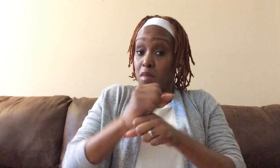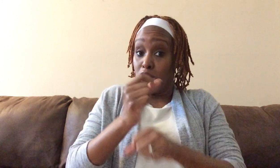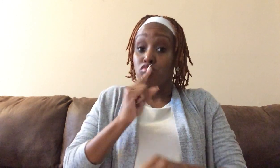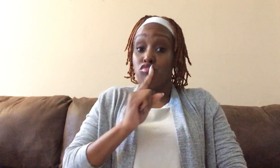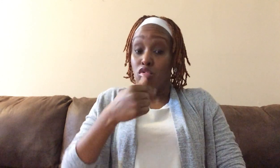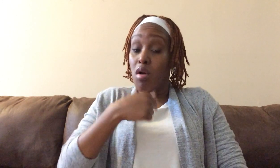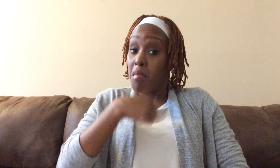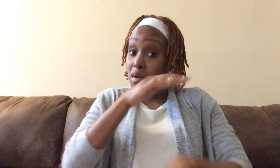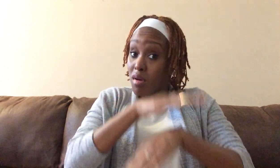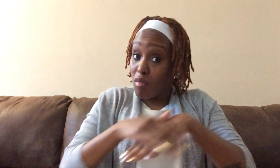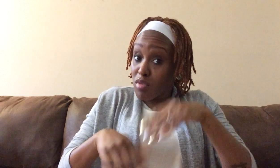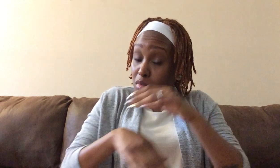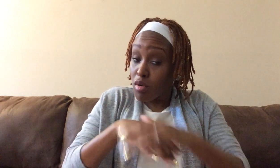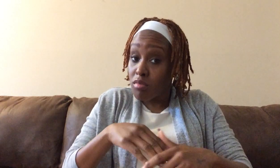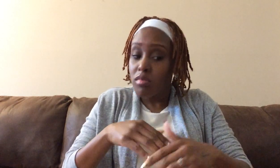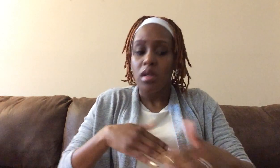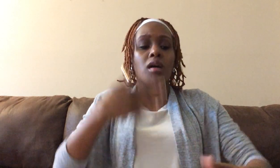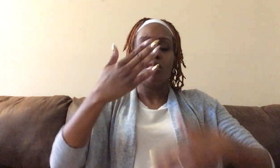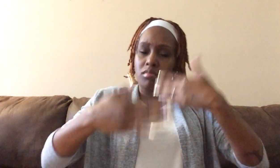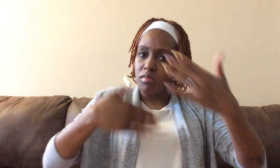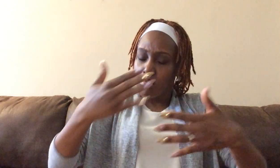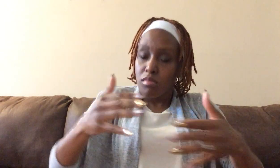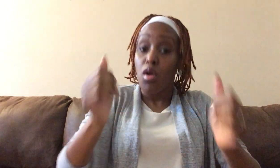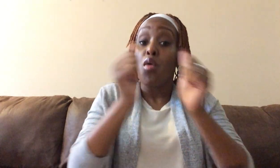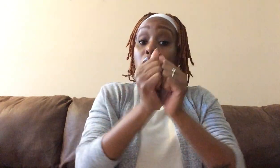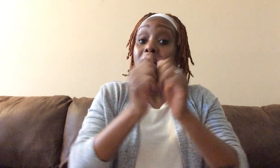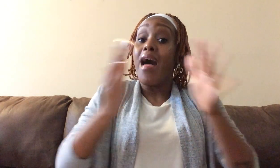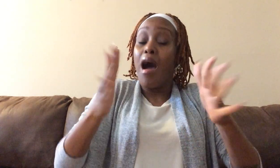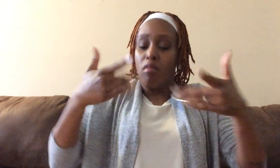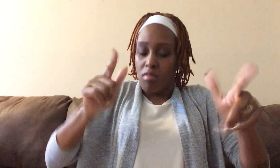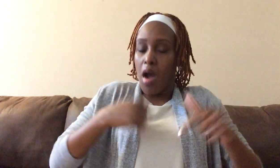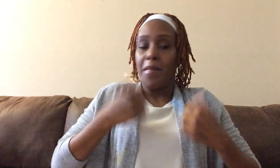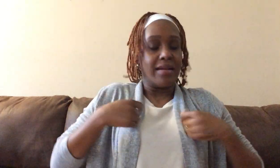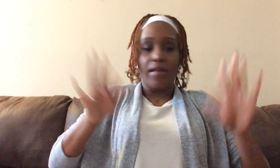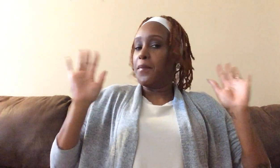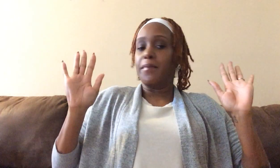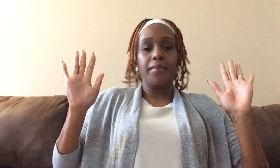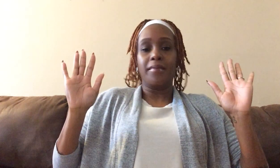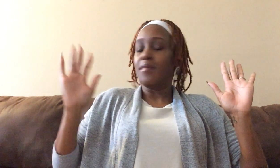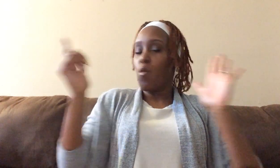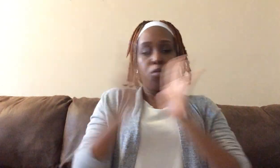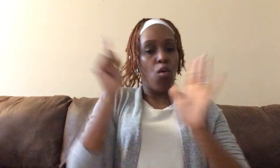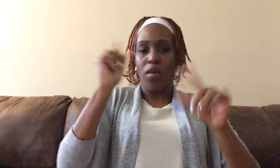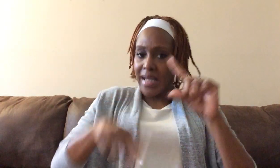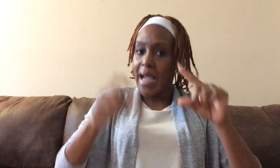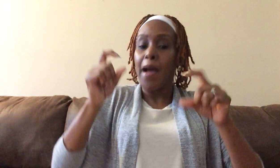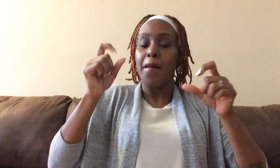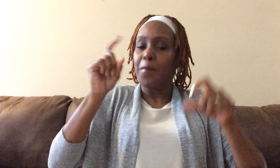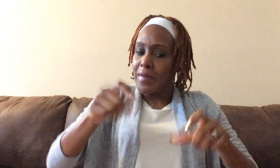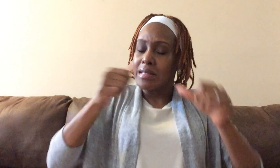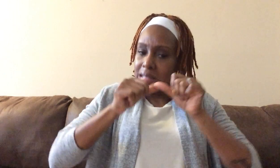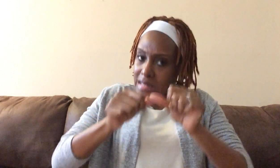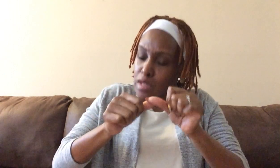and moved at a good pace without allowing me to give up. I decided to schedule my appointments